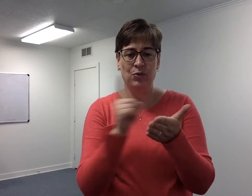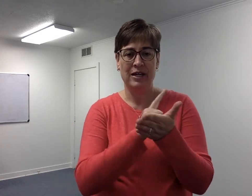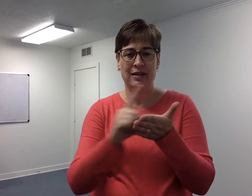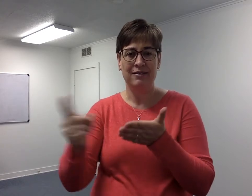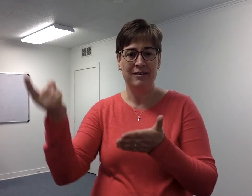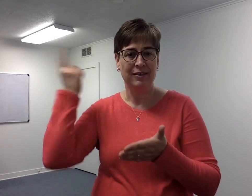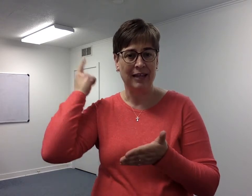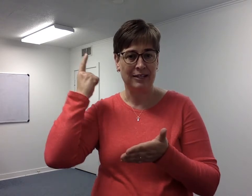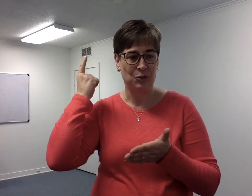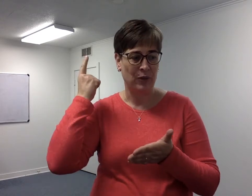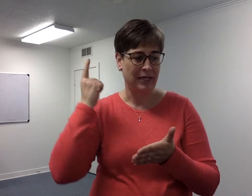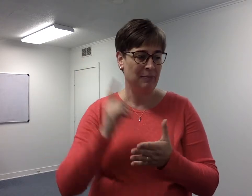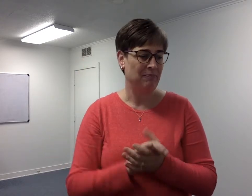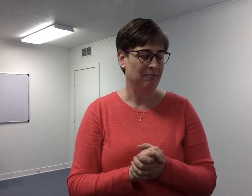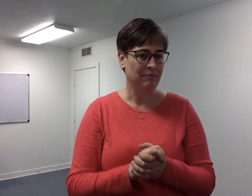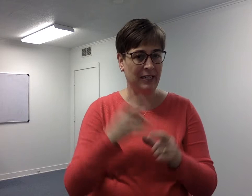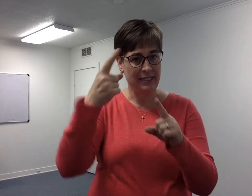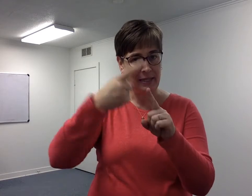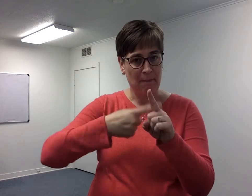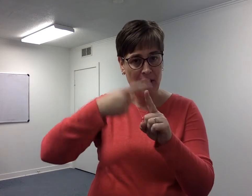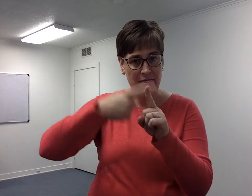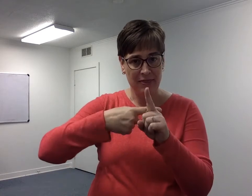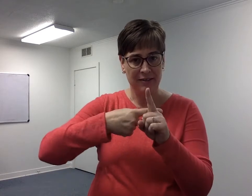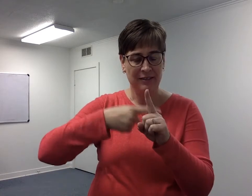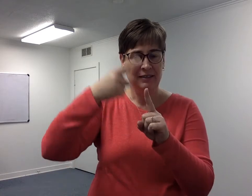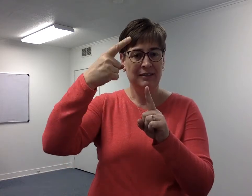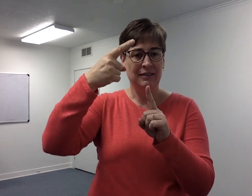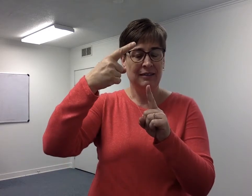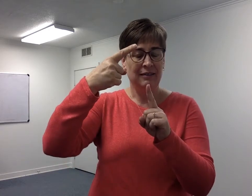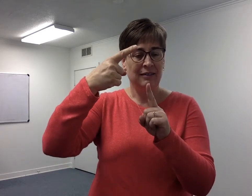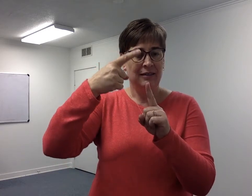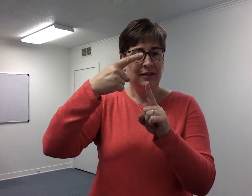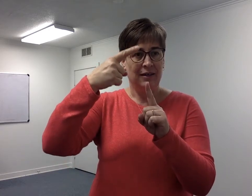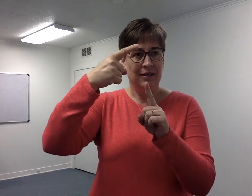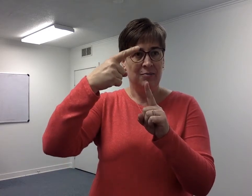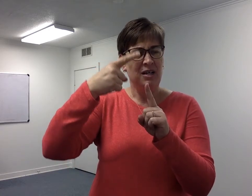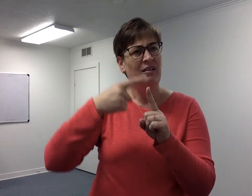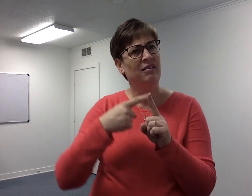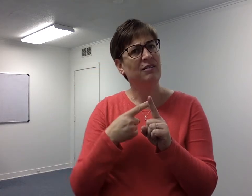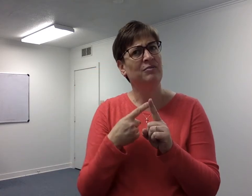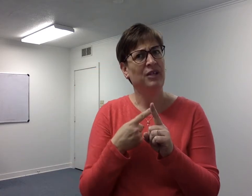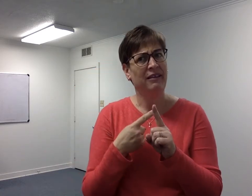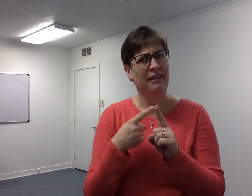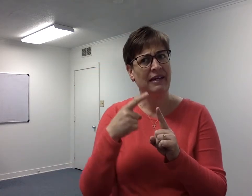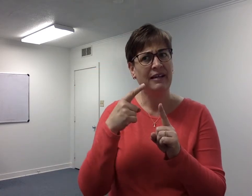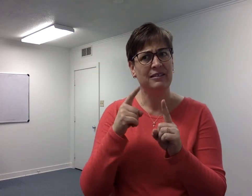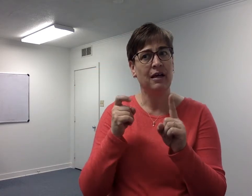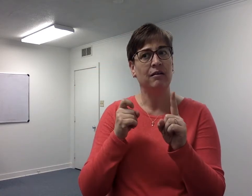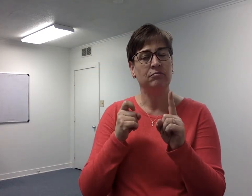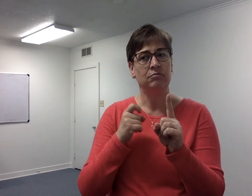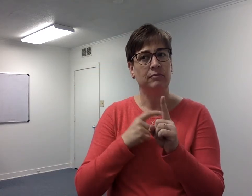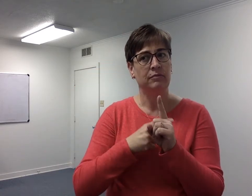week, last week. Like I said, month. I'm trying to think next